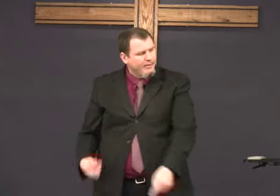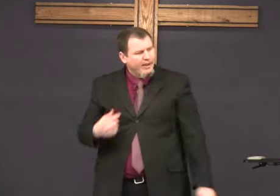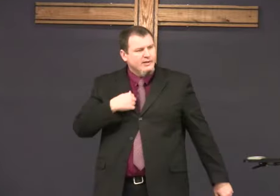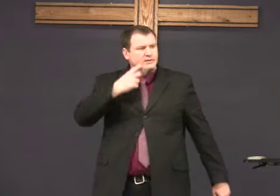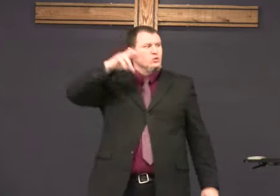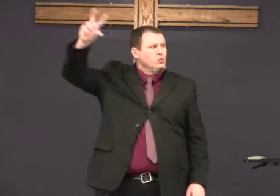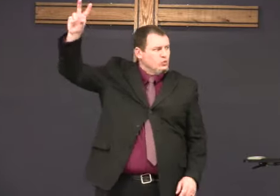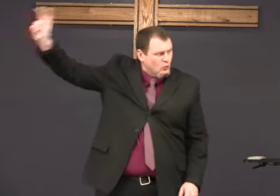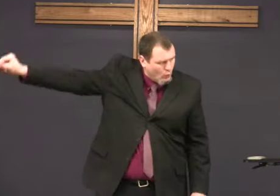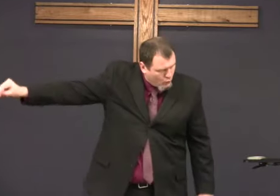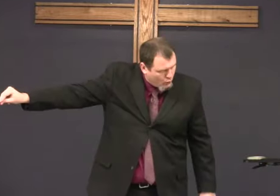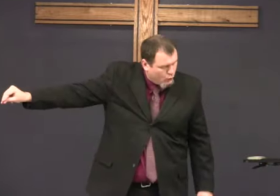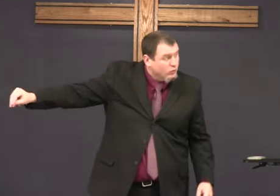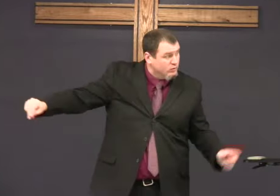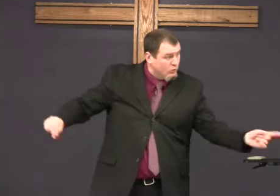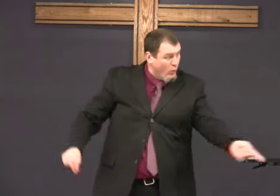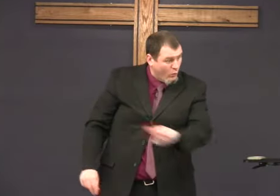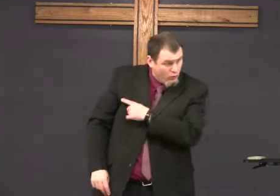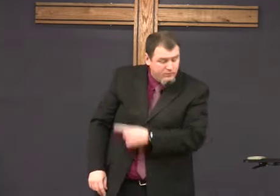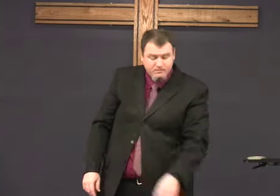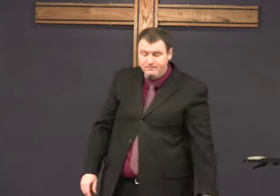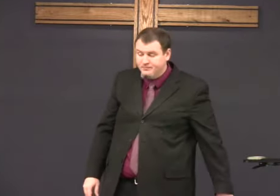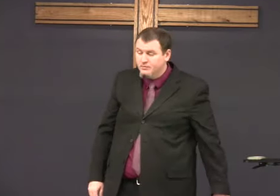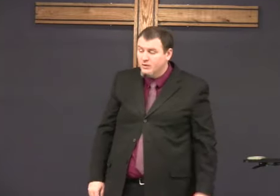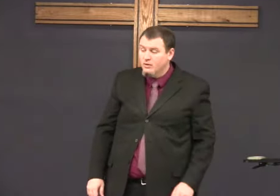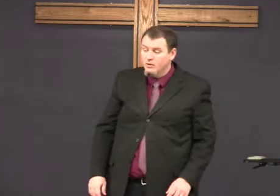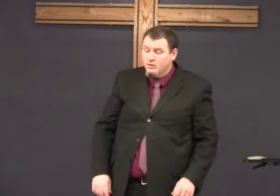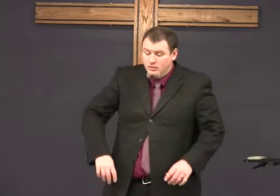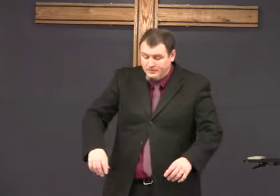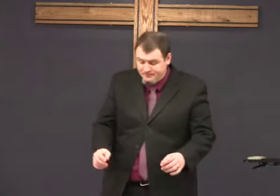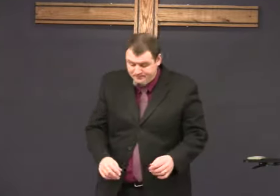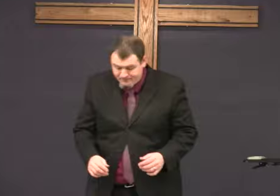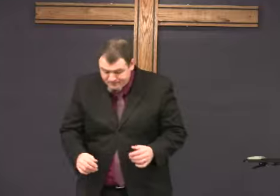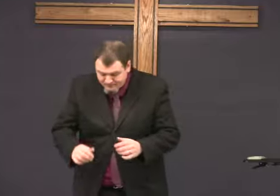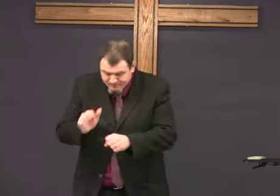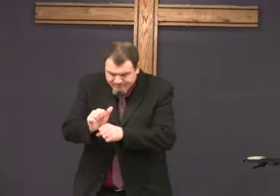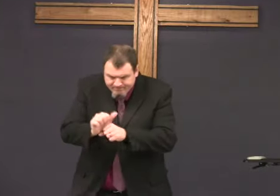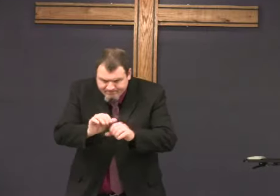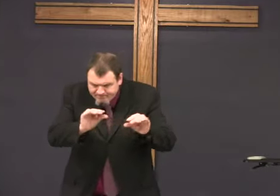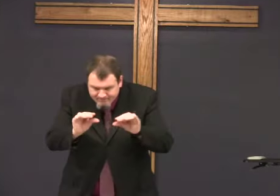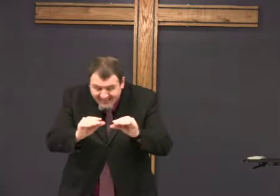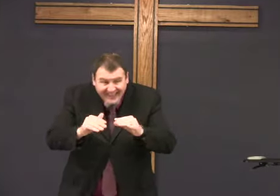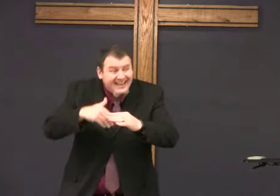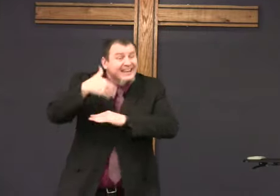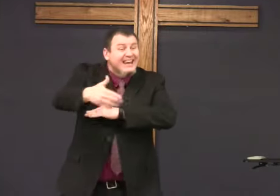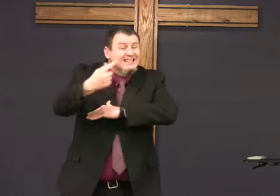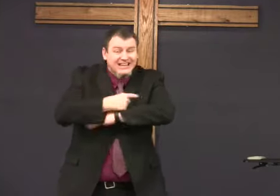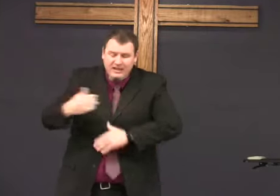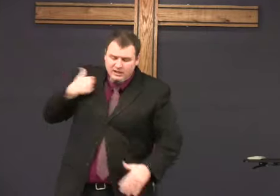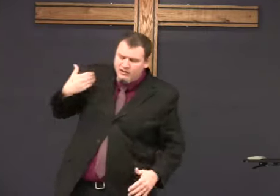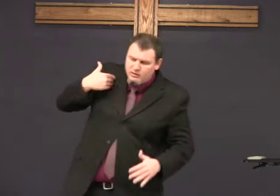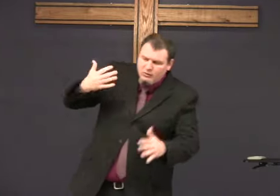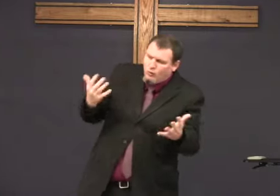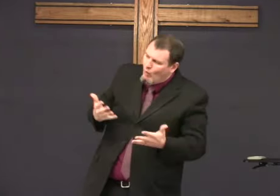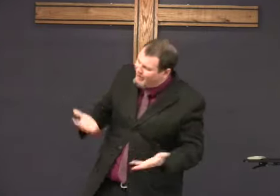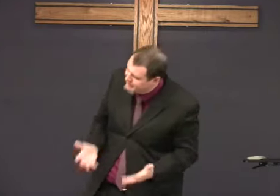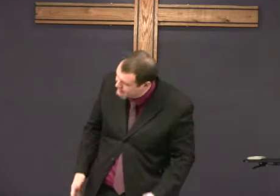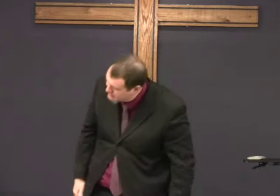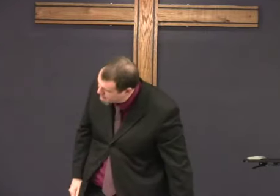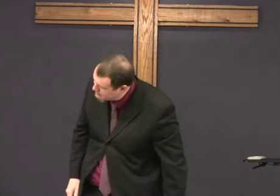he's like, oh, again. So he sends his messengers and tells them, hey, tell them I said no, I'm not coming. And so then a third